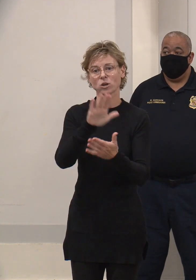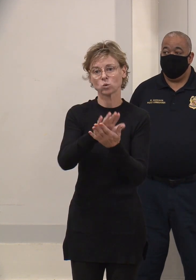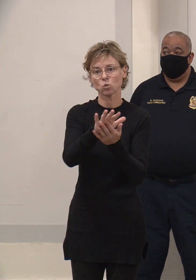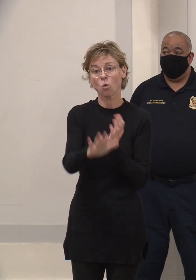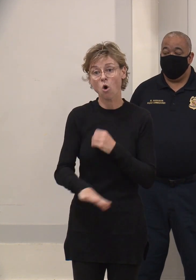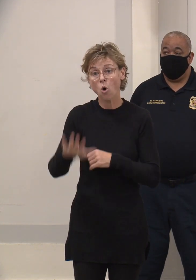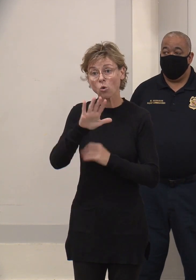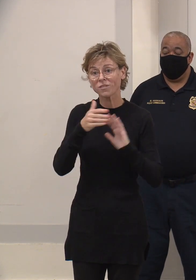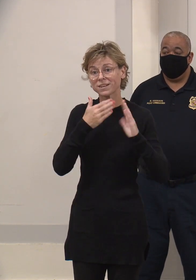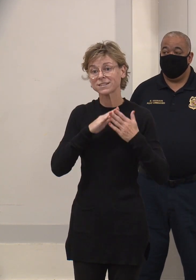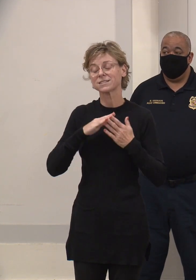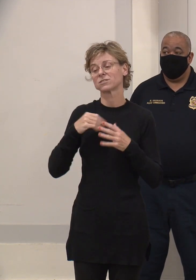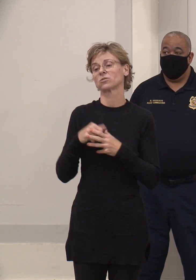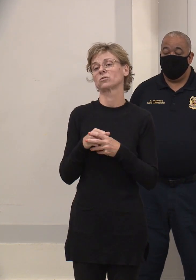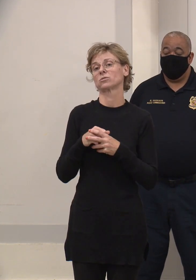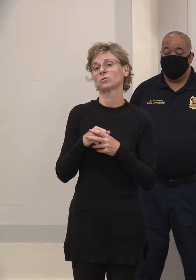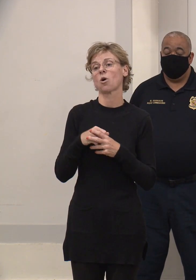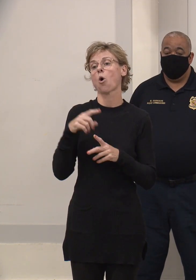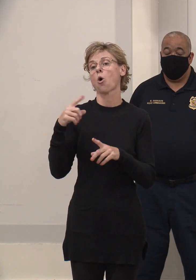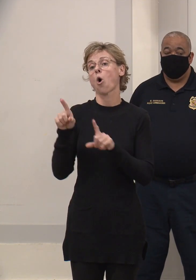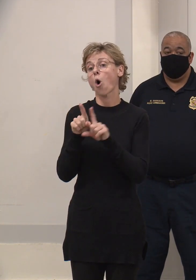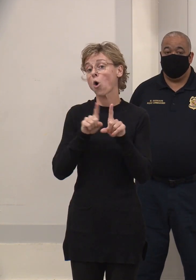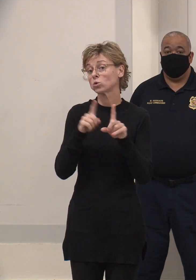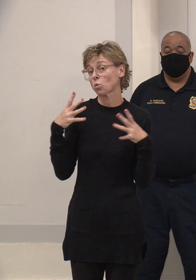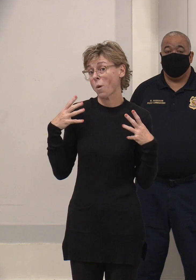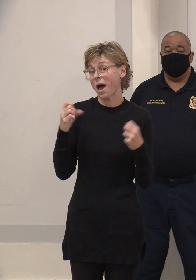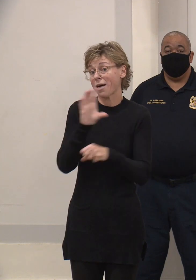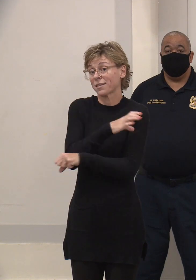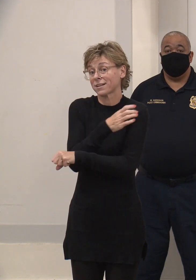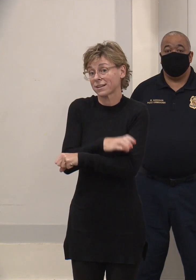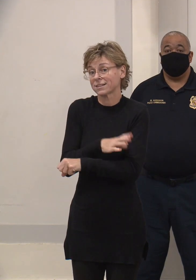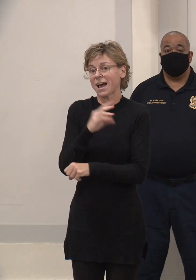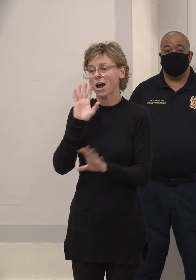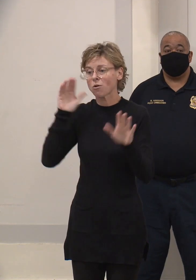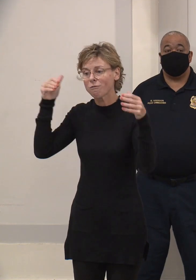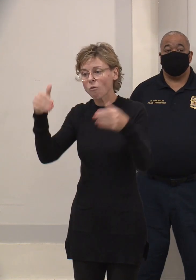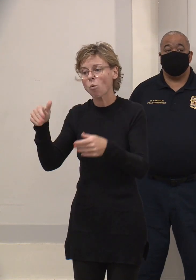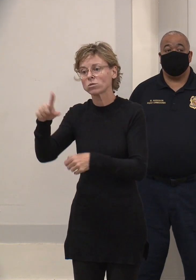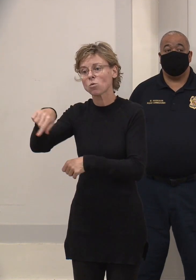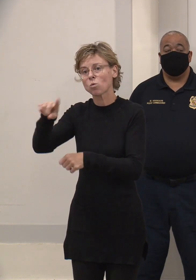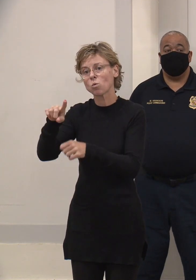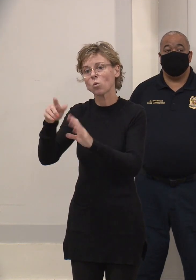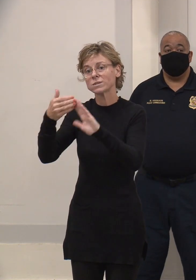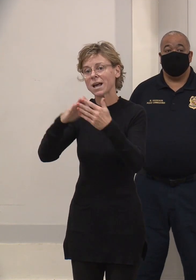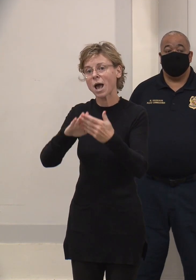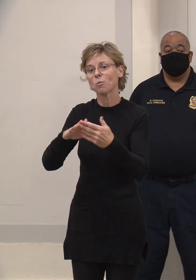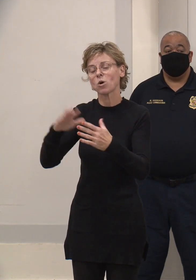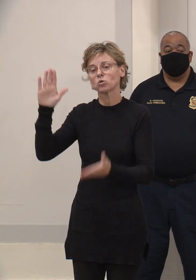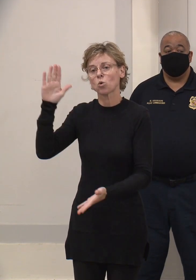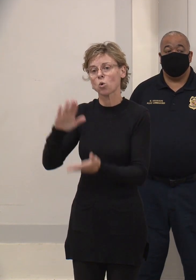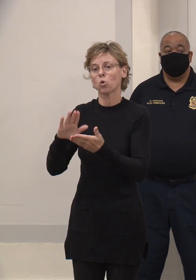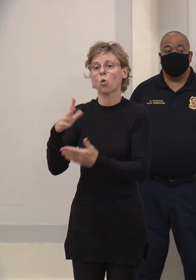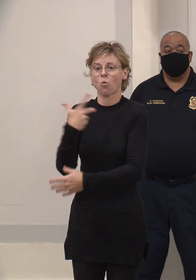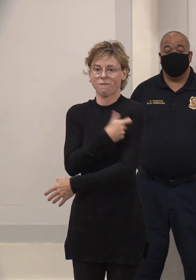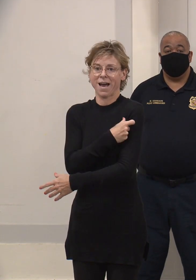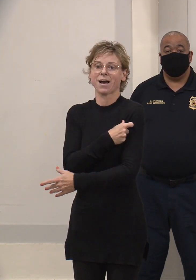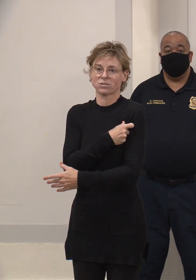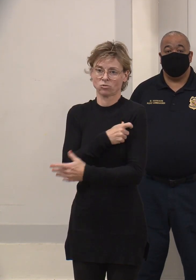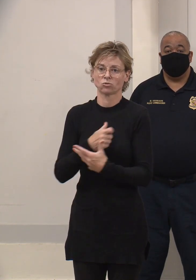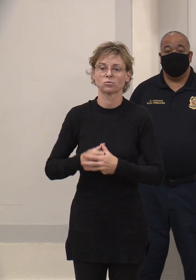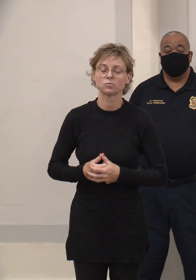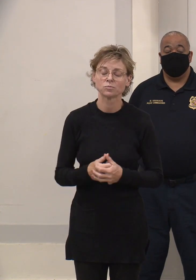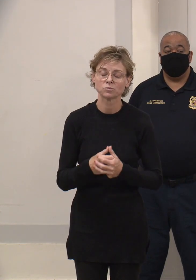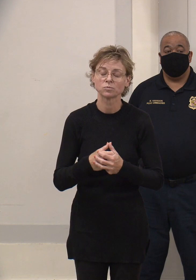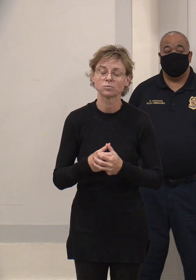city, as well as through our mobile health clinics focused in low vaccination coverage neighborhoods. Pediatric vaccines will also